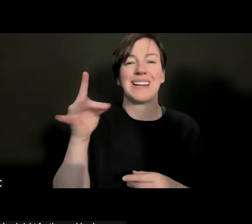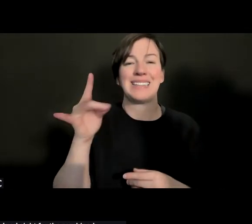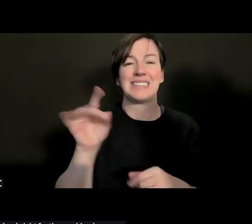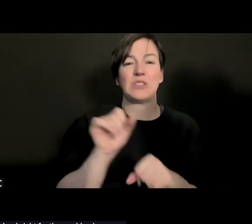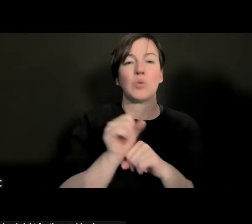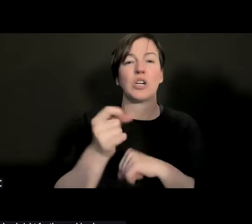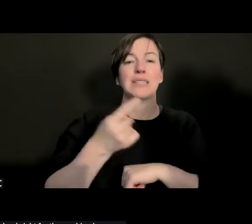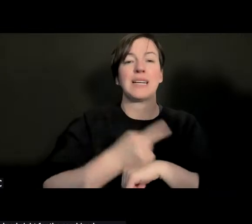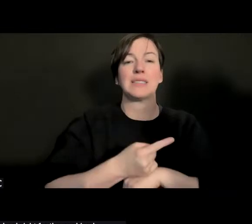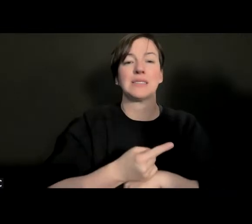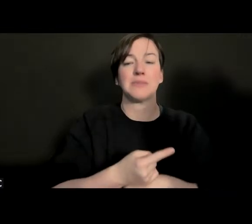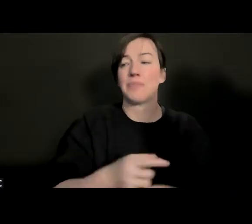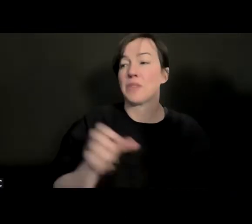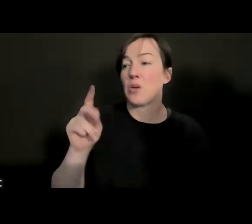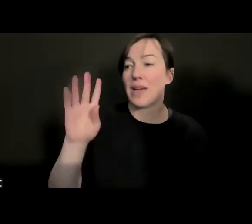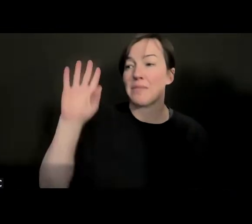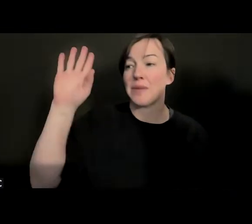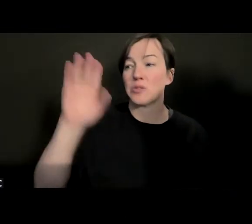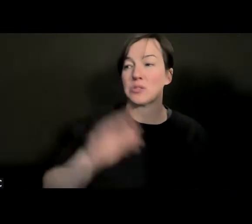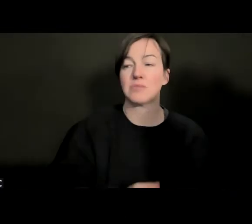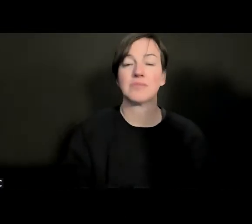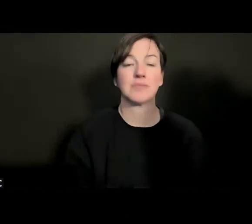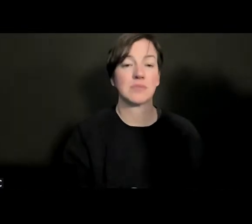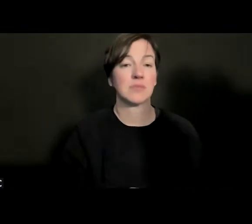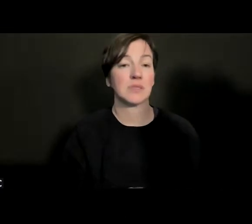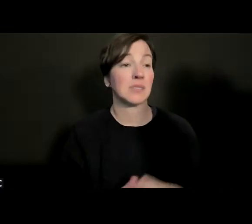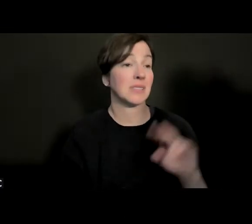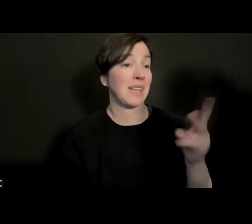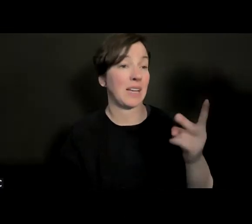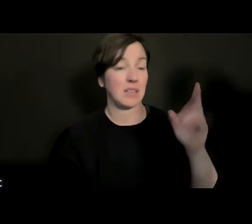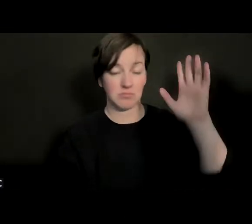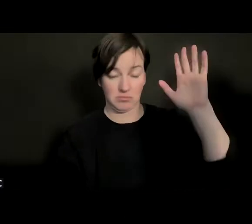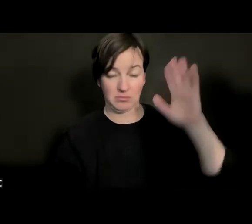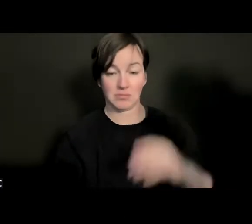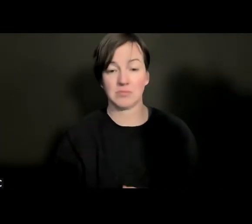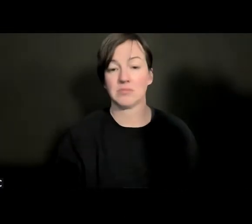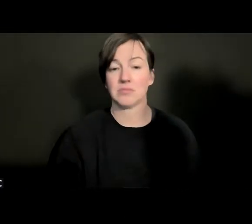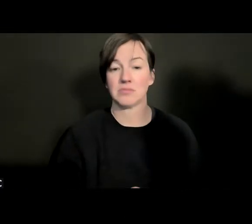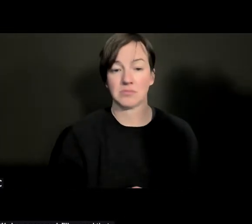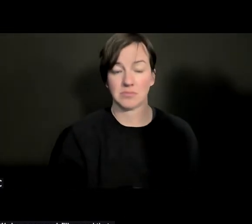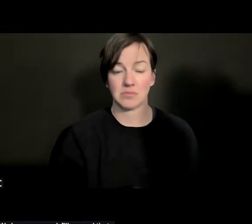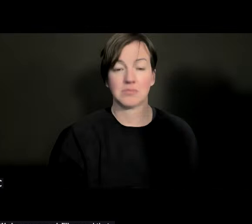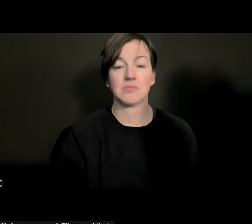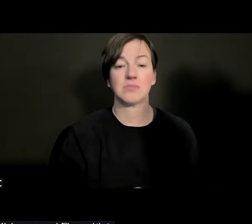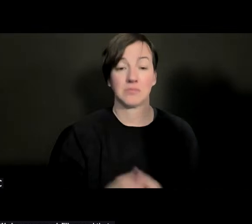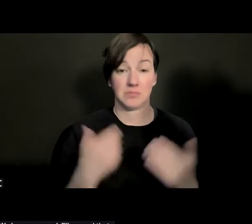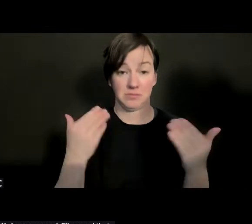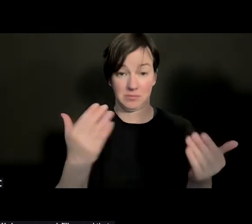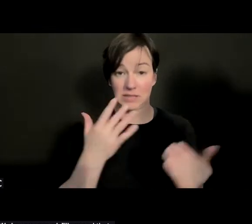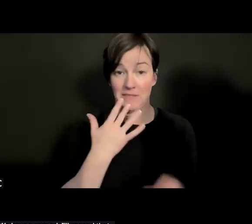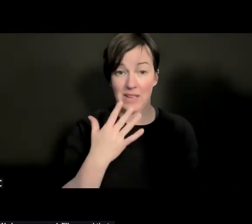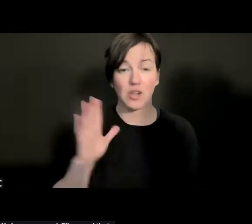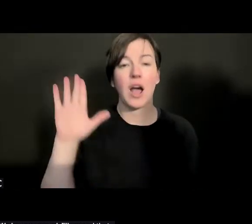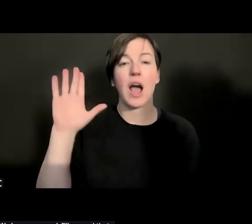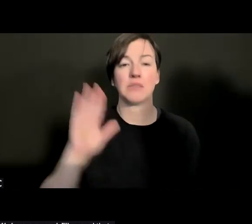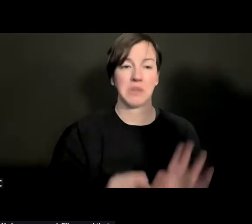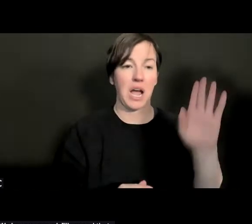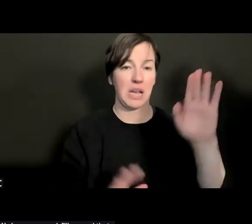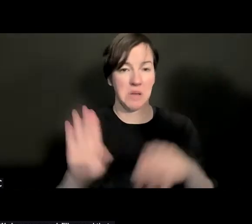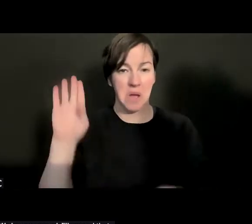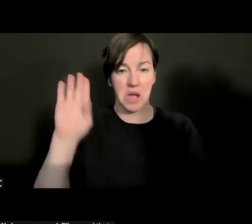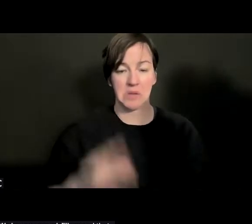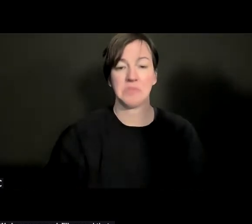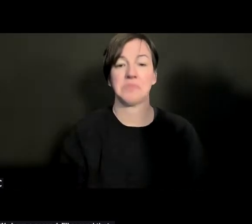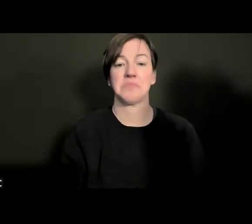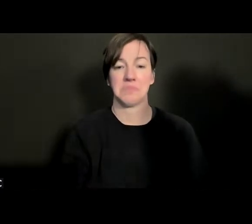Okay, I'll make a motion. we got a motion. We have a I'll second. second that. We have a motion and a second. All in favor? Aye. Aye.